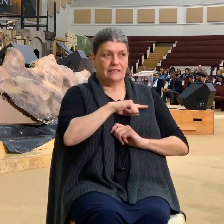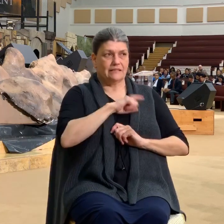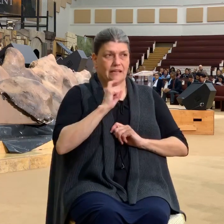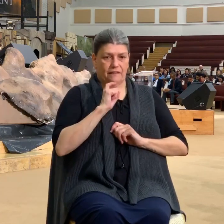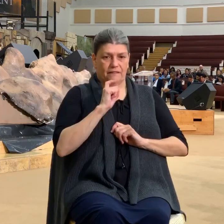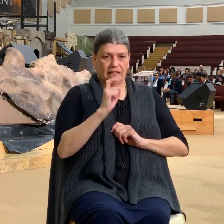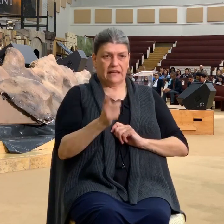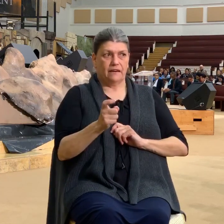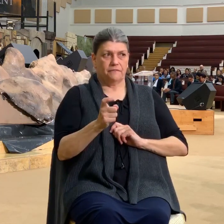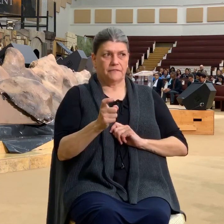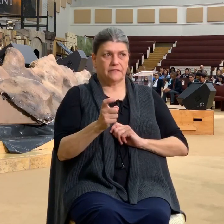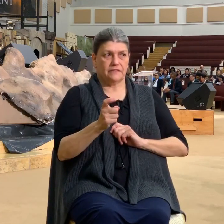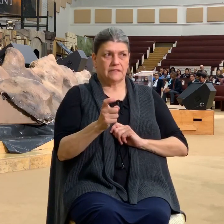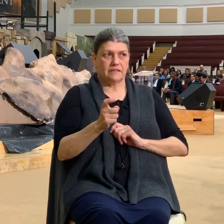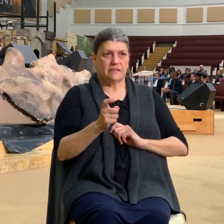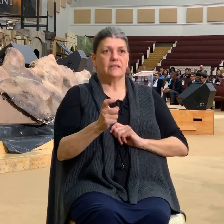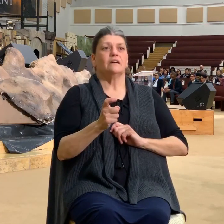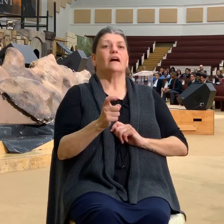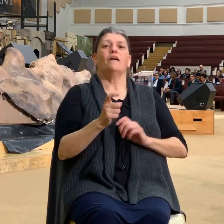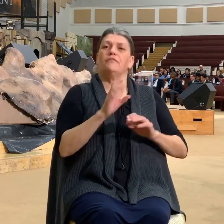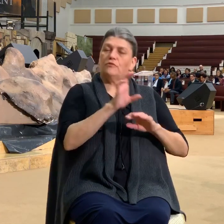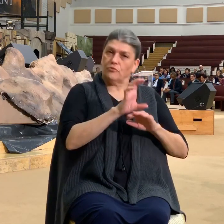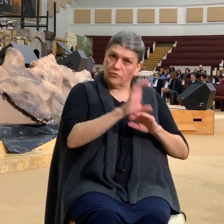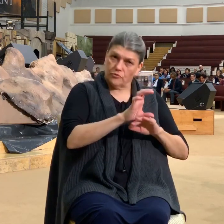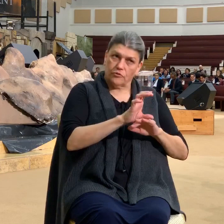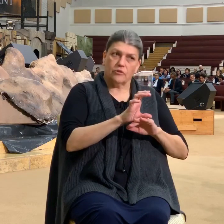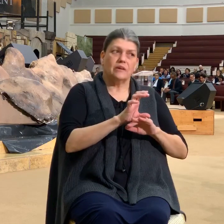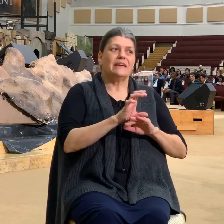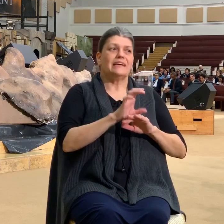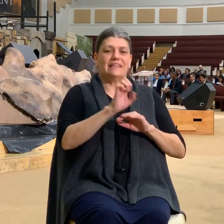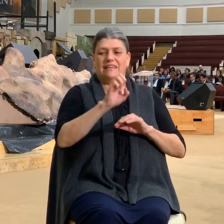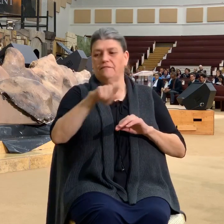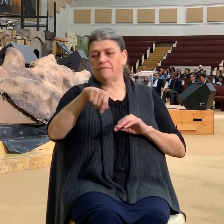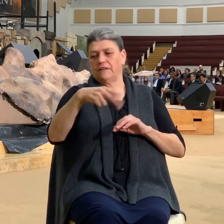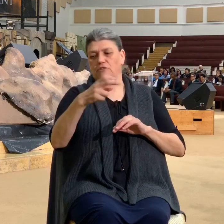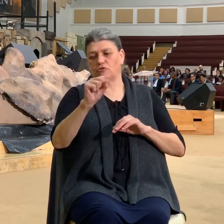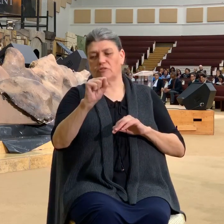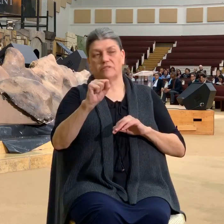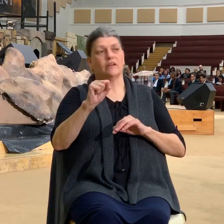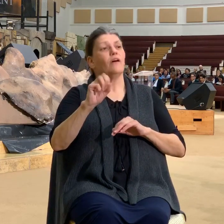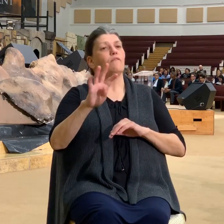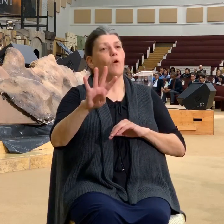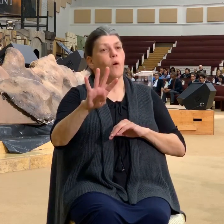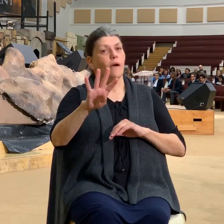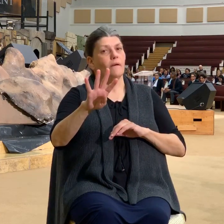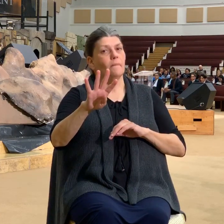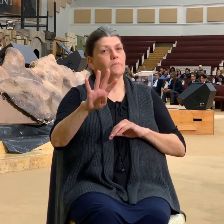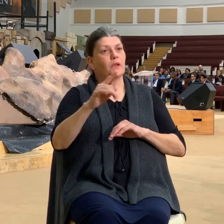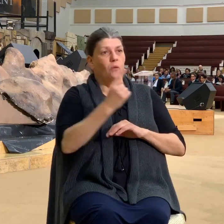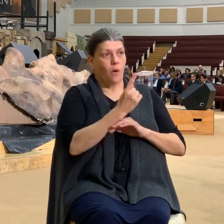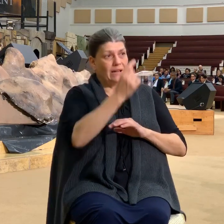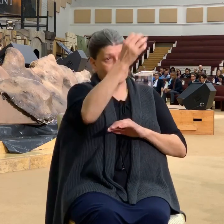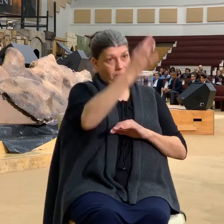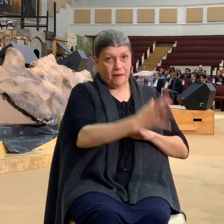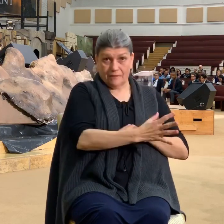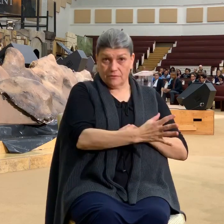says, the gifts to the church in Ephesians 4, one of which is our